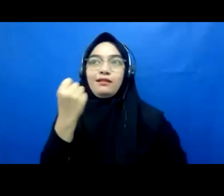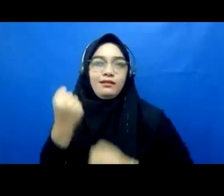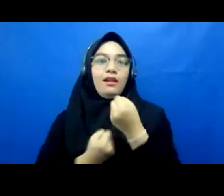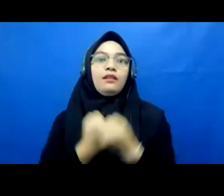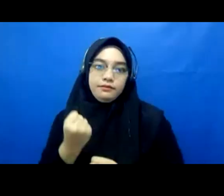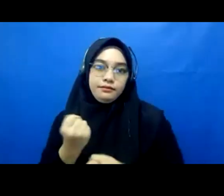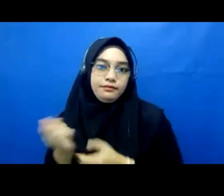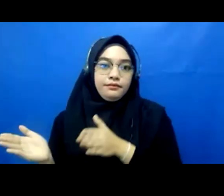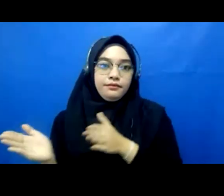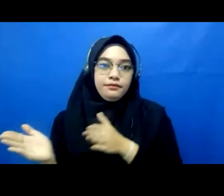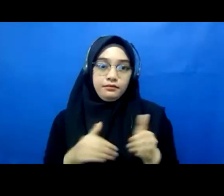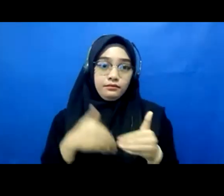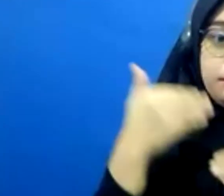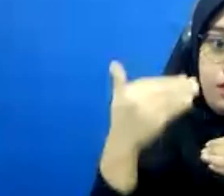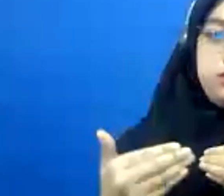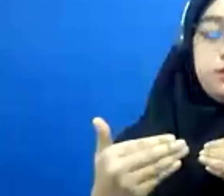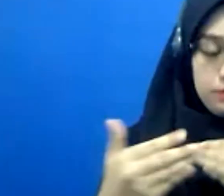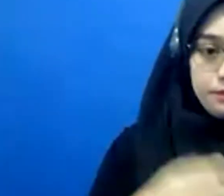Max?